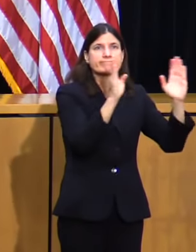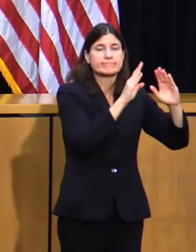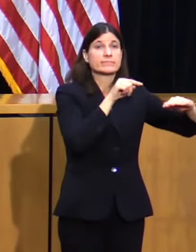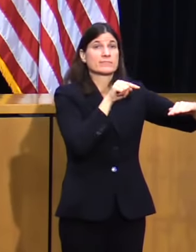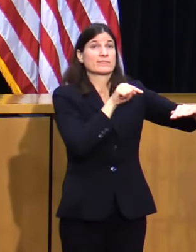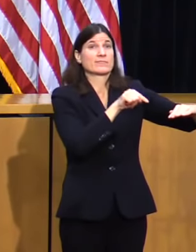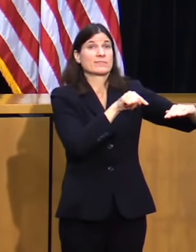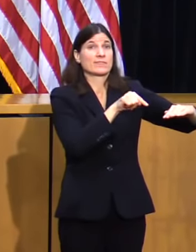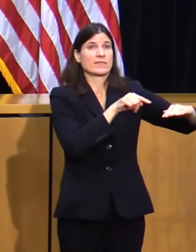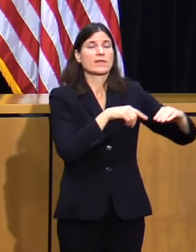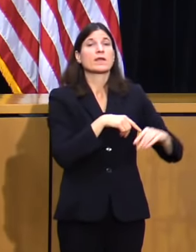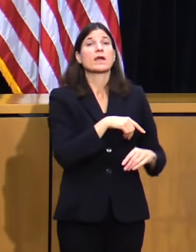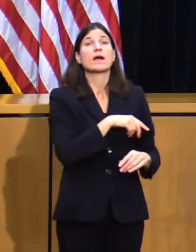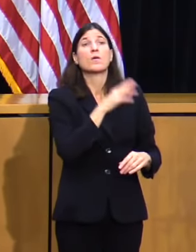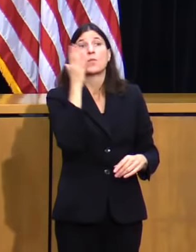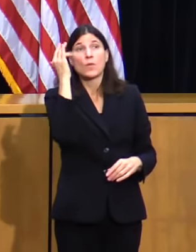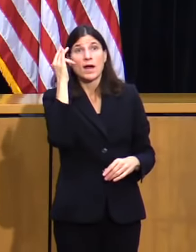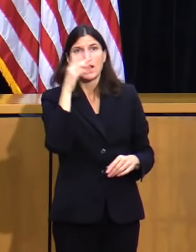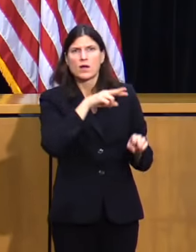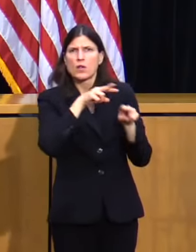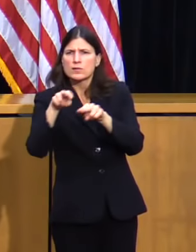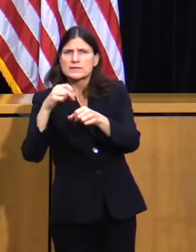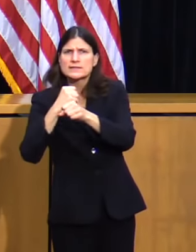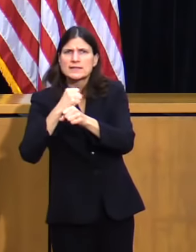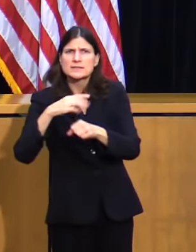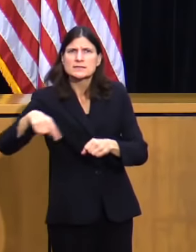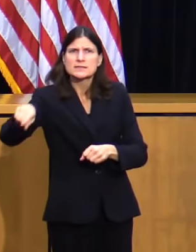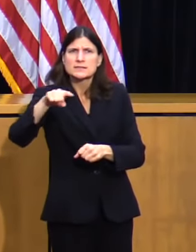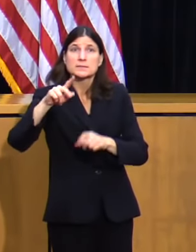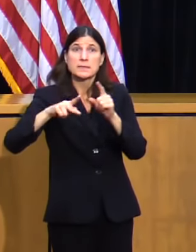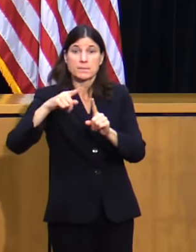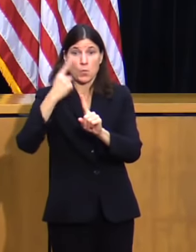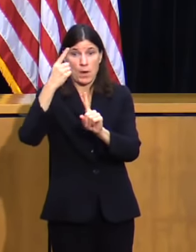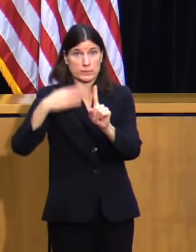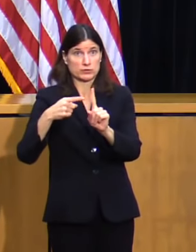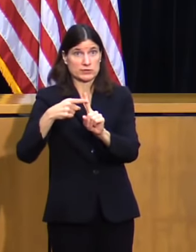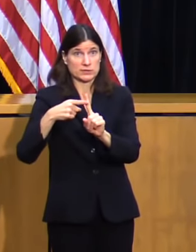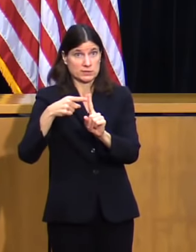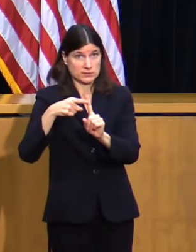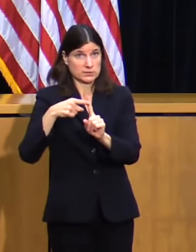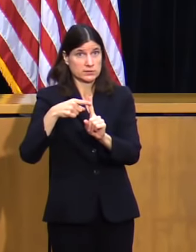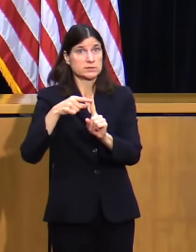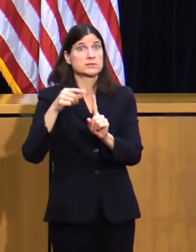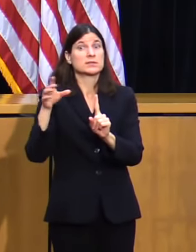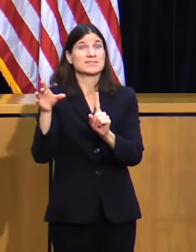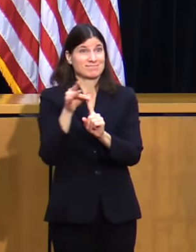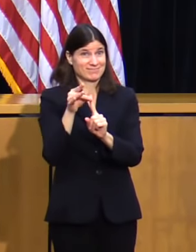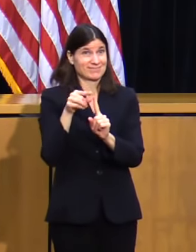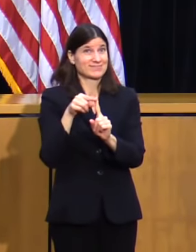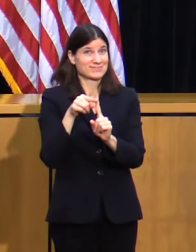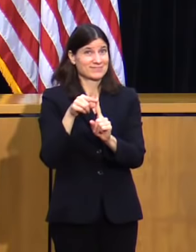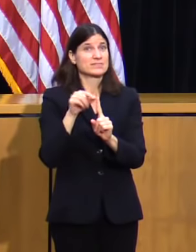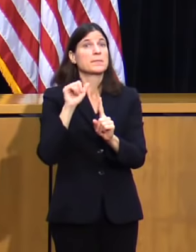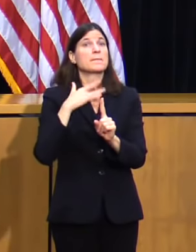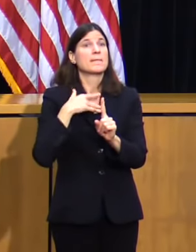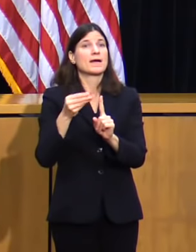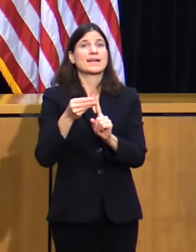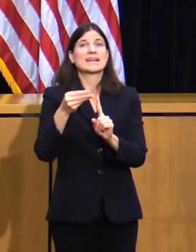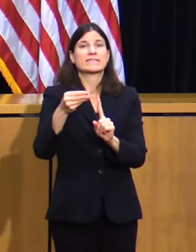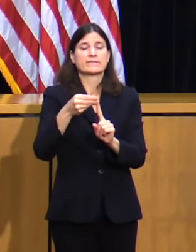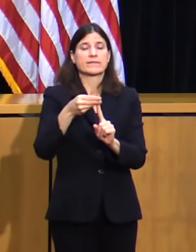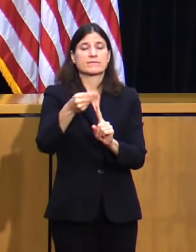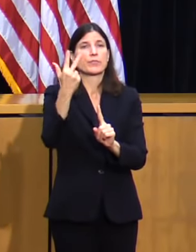And the model suggested that we were going to be completely overwhelmed at the hospitals at the high end and that we'd be fine at the low end. We